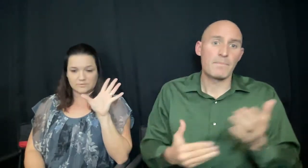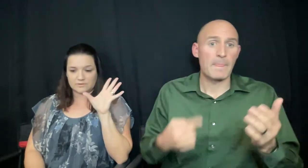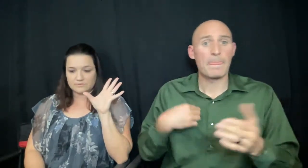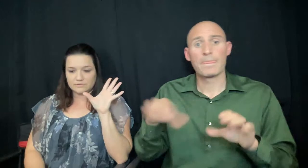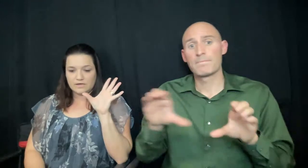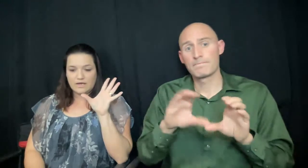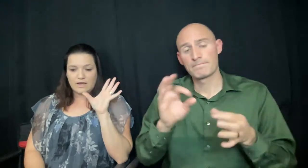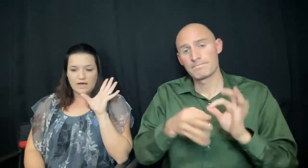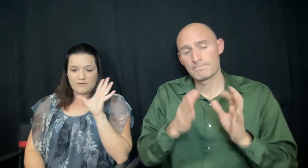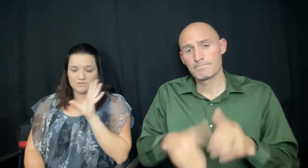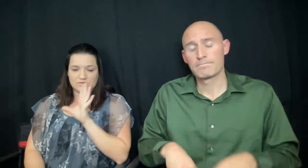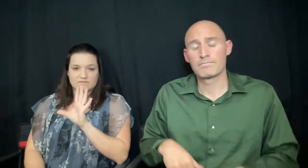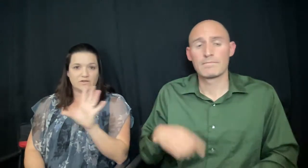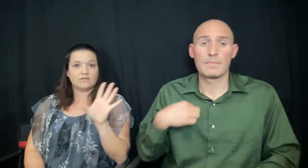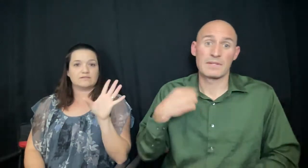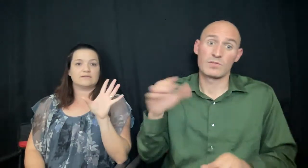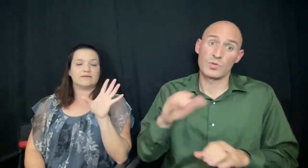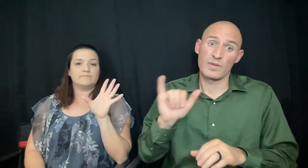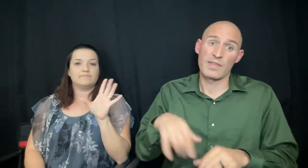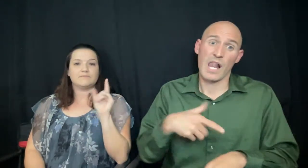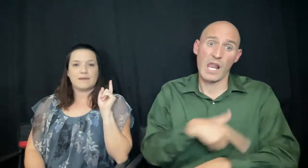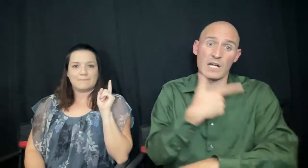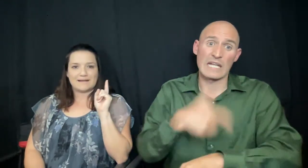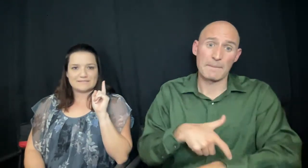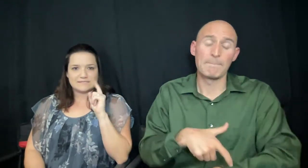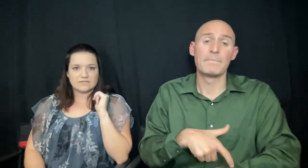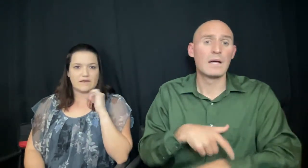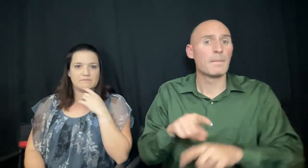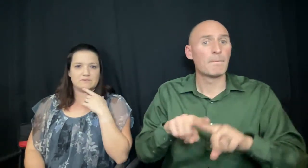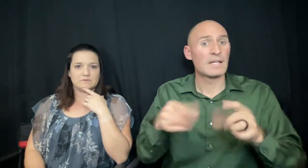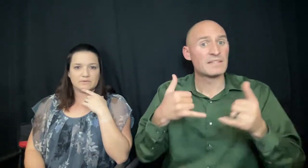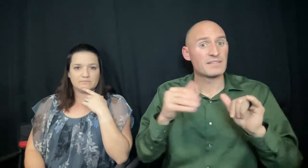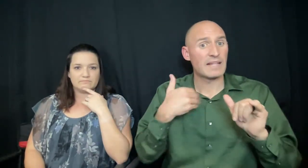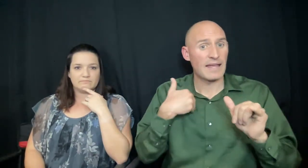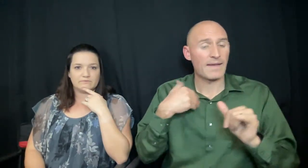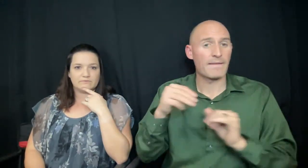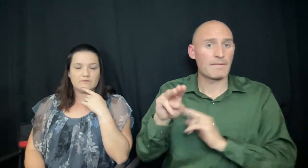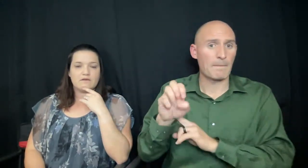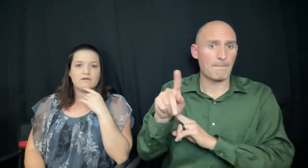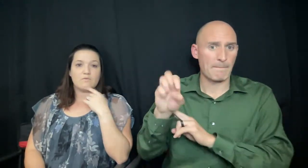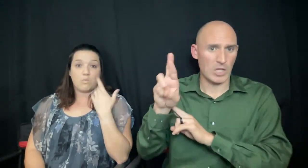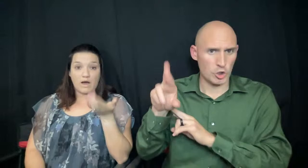interpreter. I've been doing this a very long time, but I still have a mentor. Why?